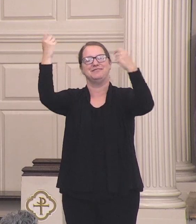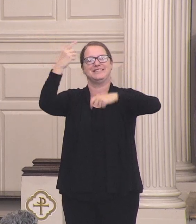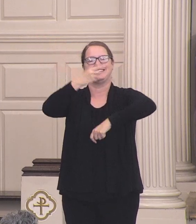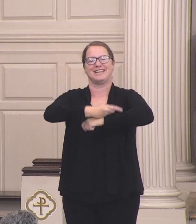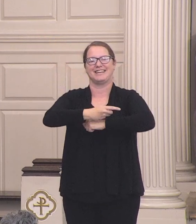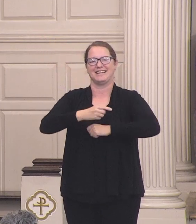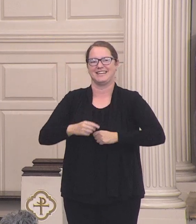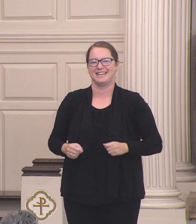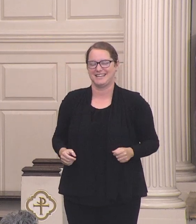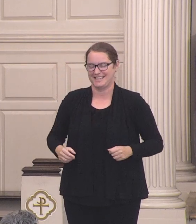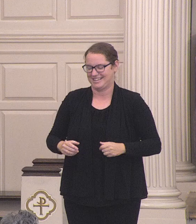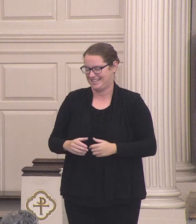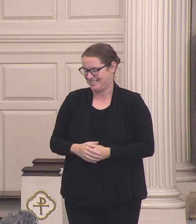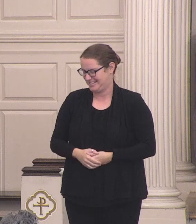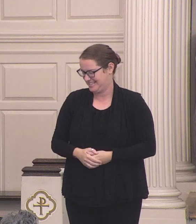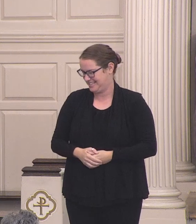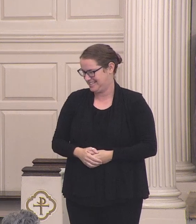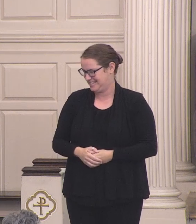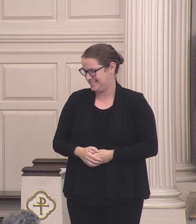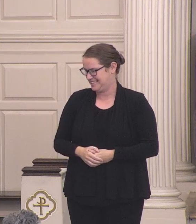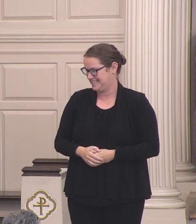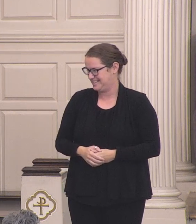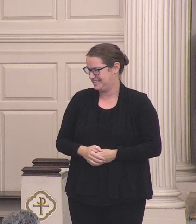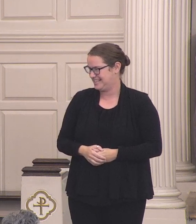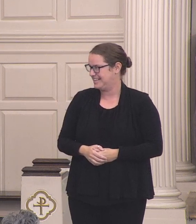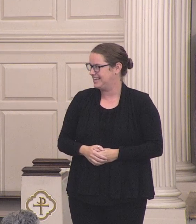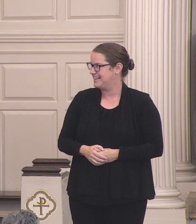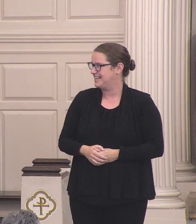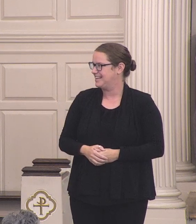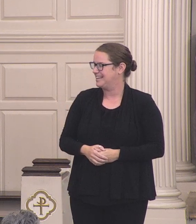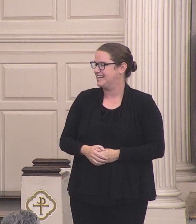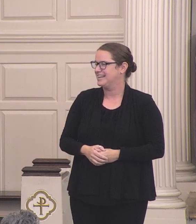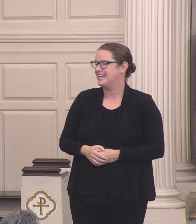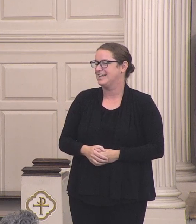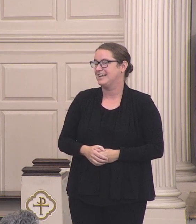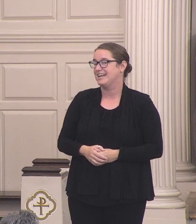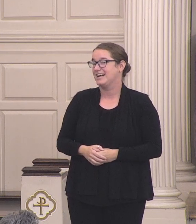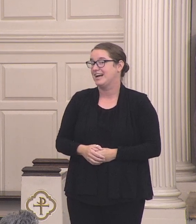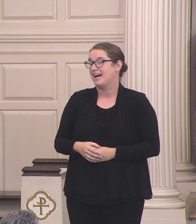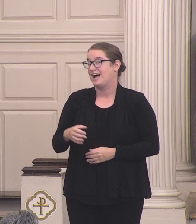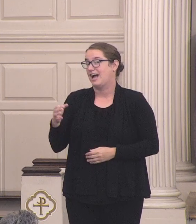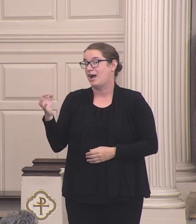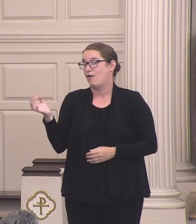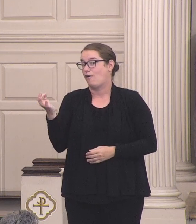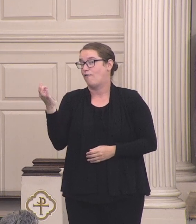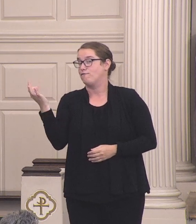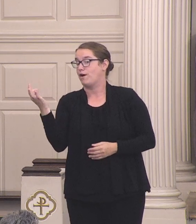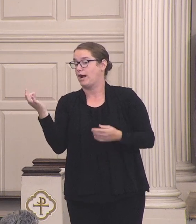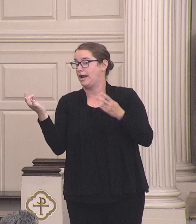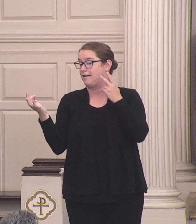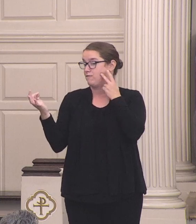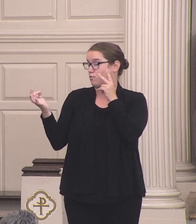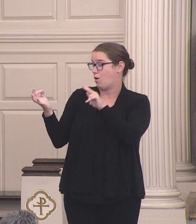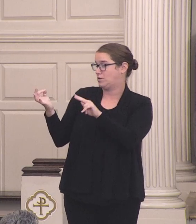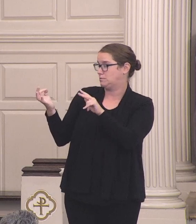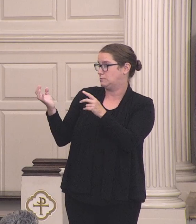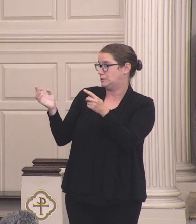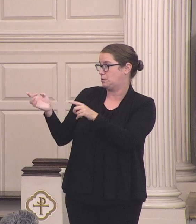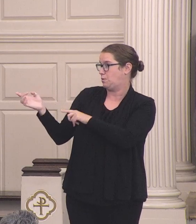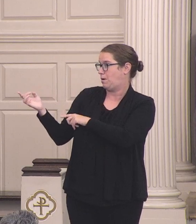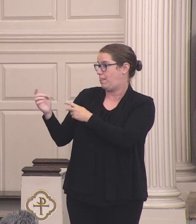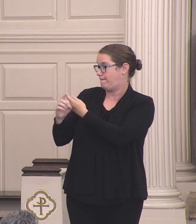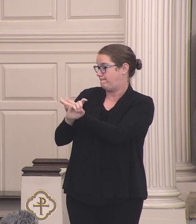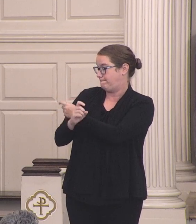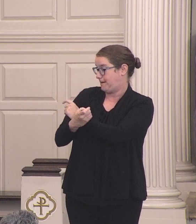And on Friday, those that follow what is happening in the Vatican, the Holy Father also